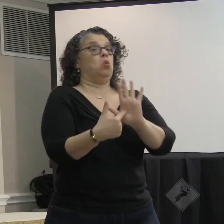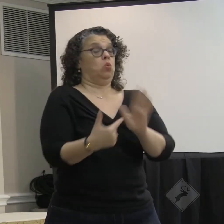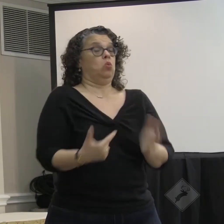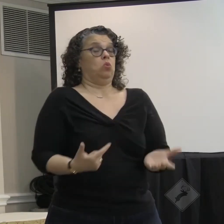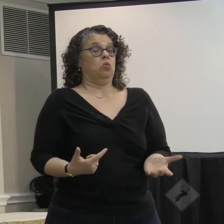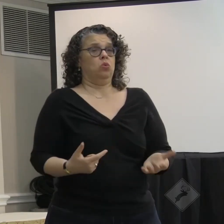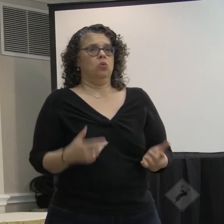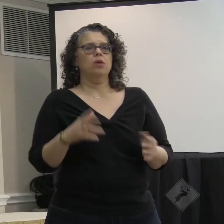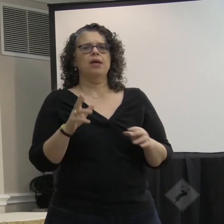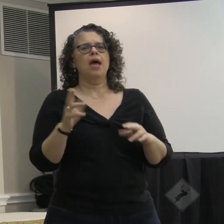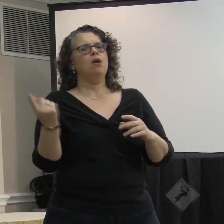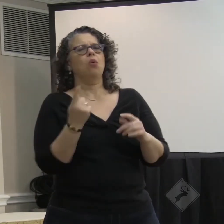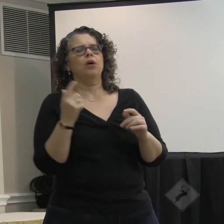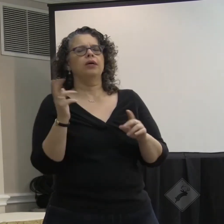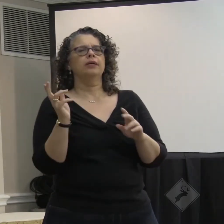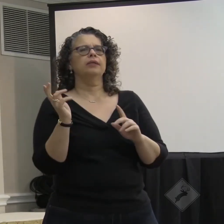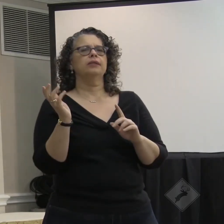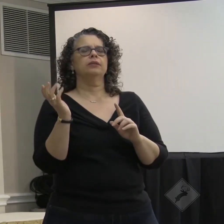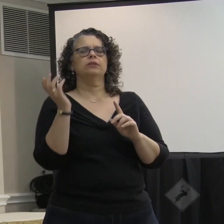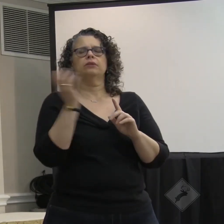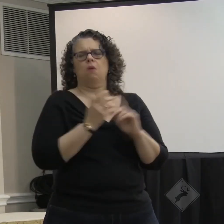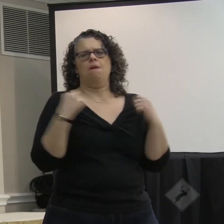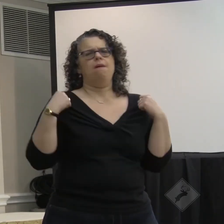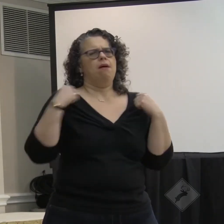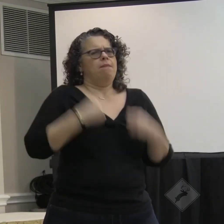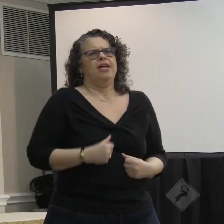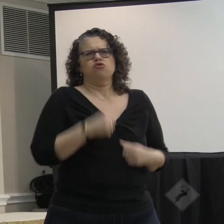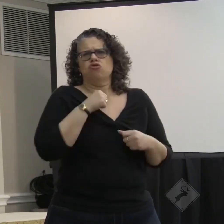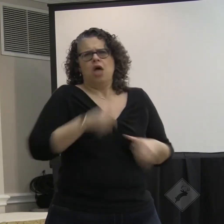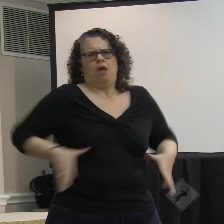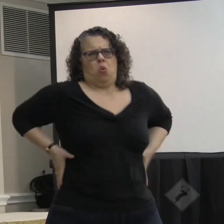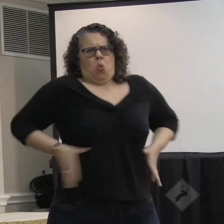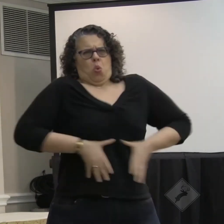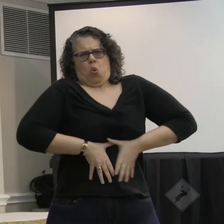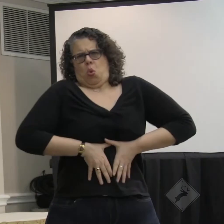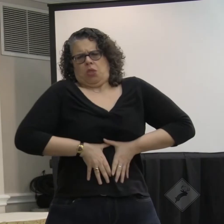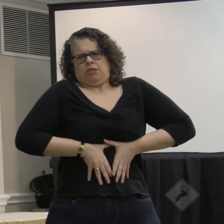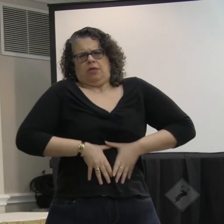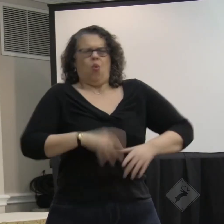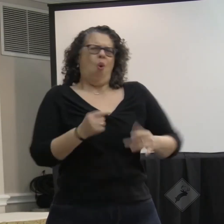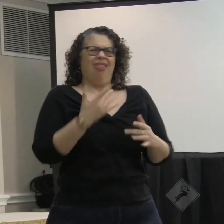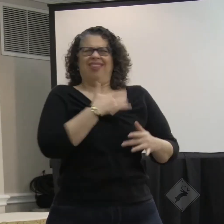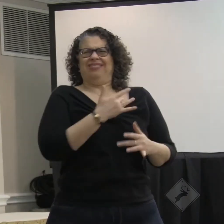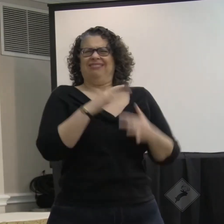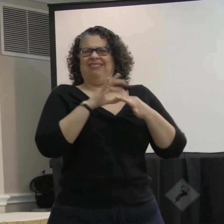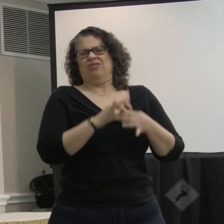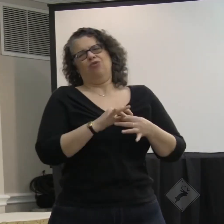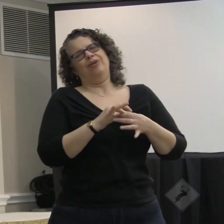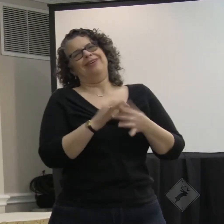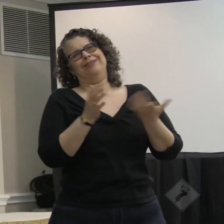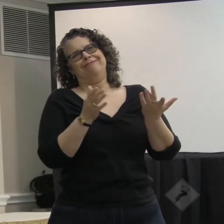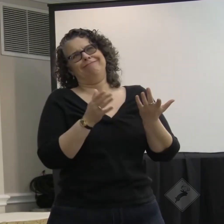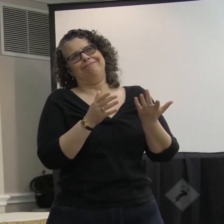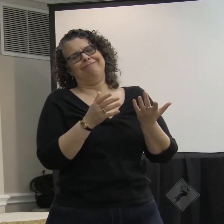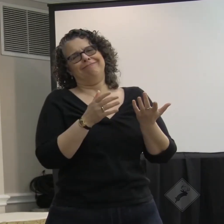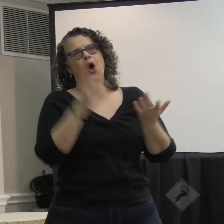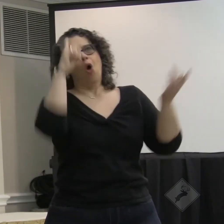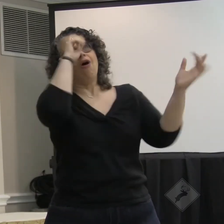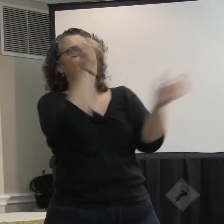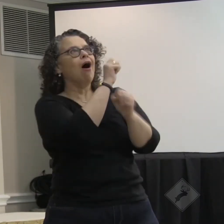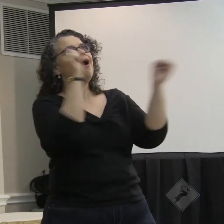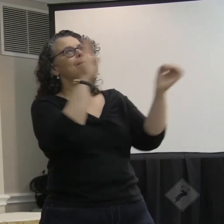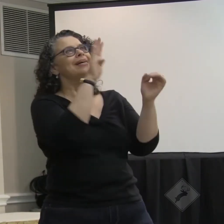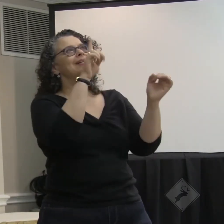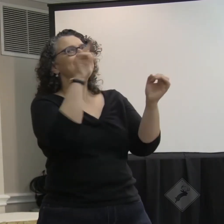And wear a blazer. Don't wear the bustier. Don't wear the things that are cliched, that once somebody sees it, all they think about